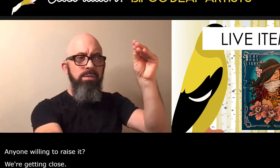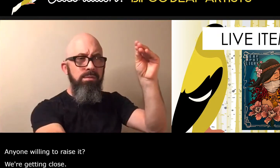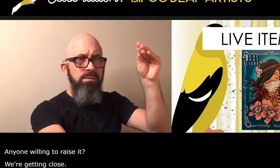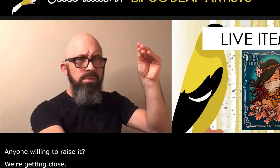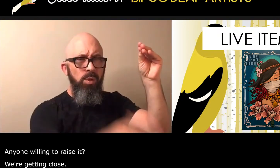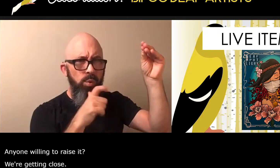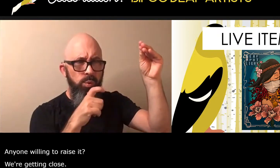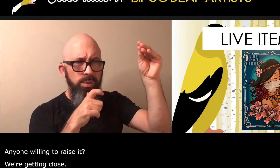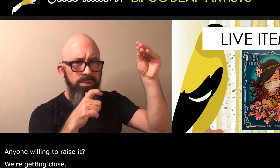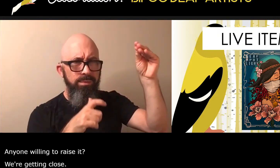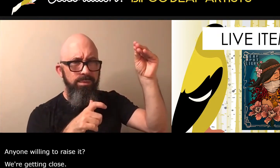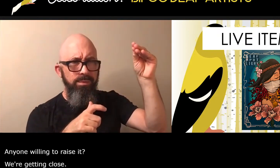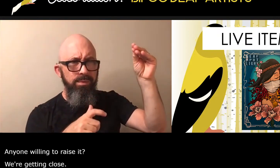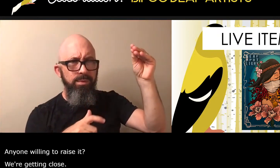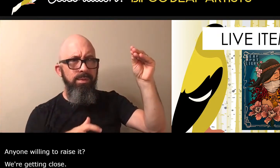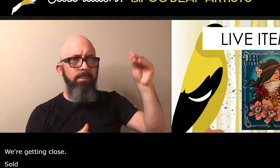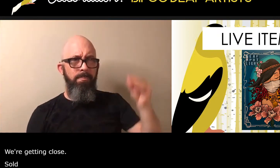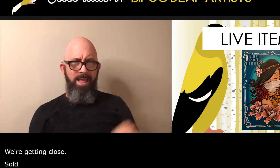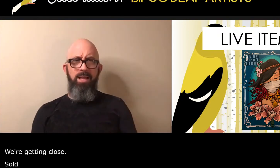Sold